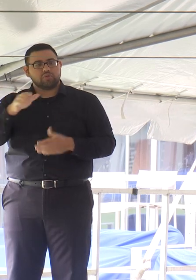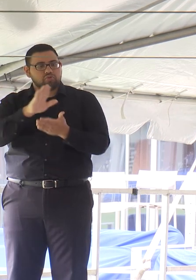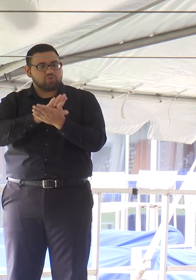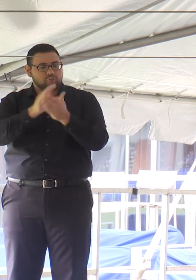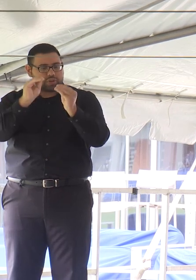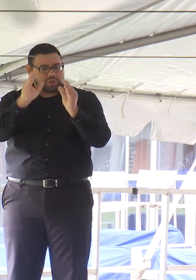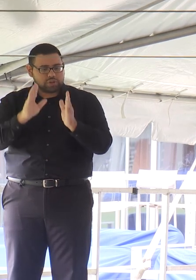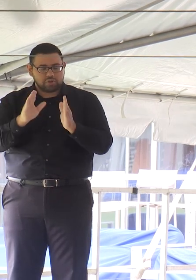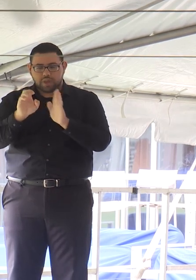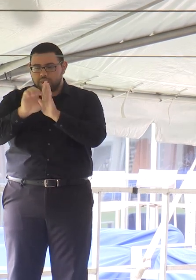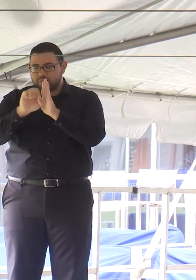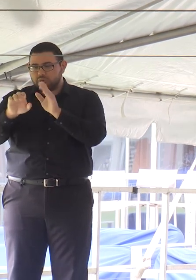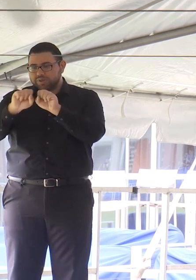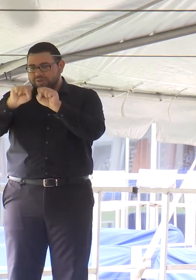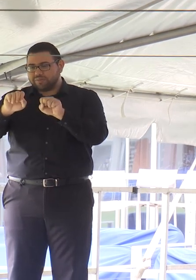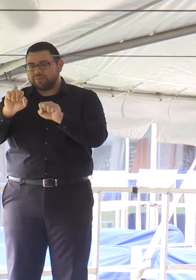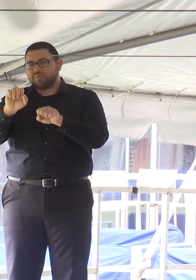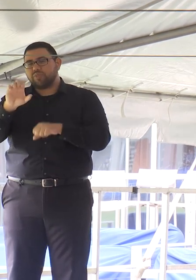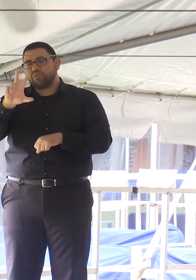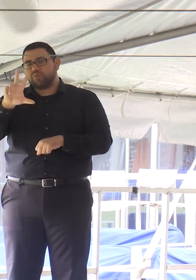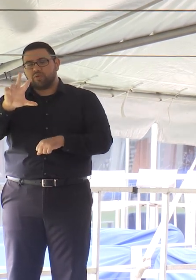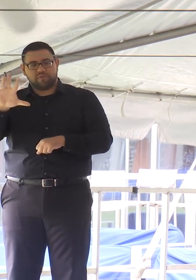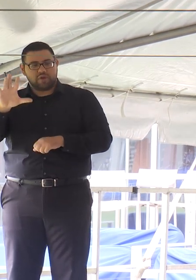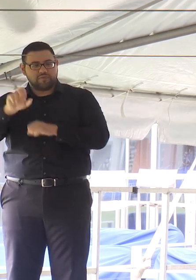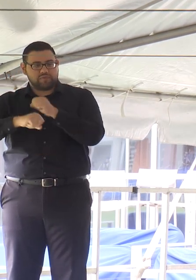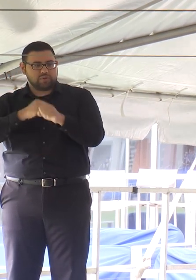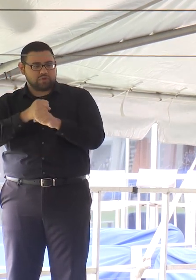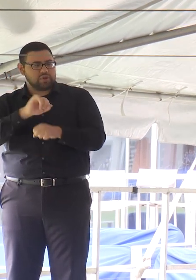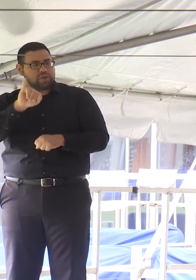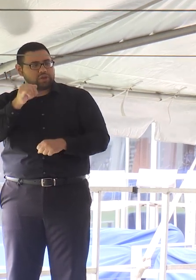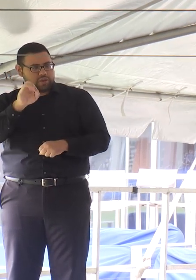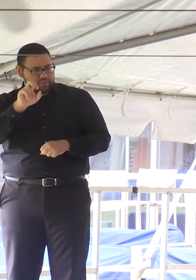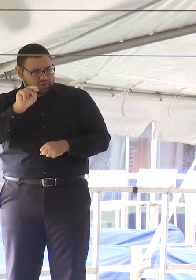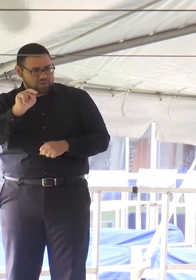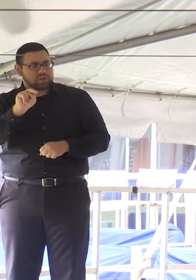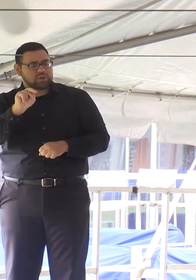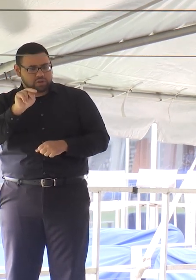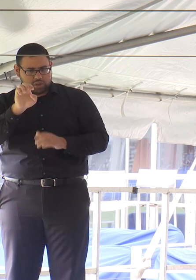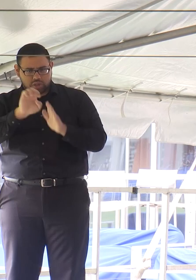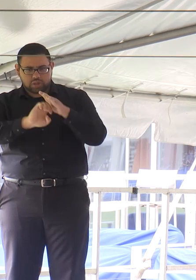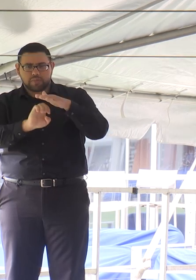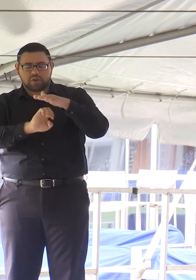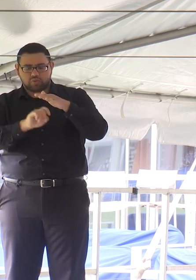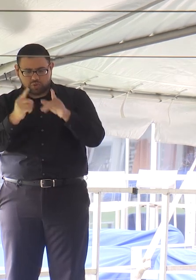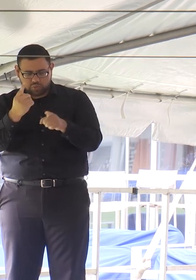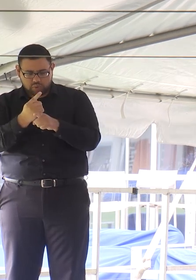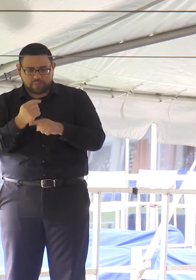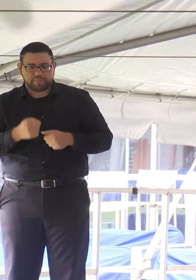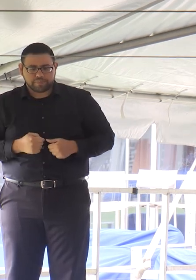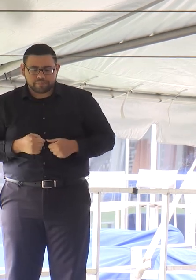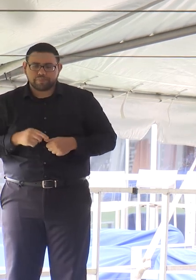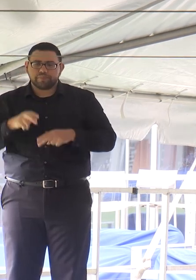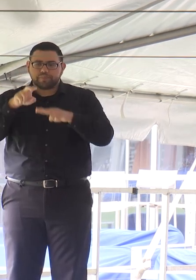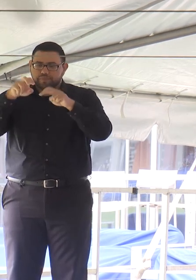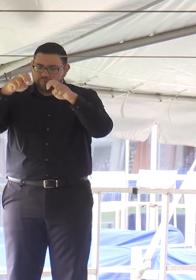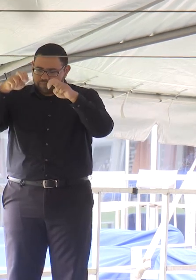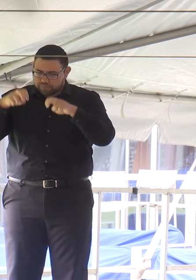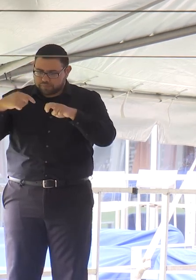in the Edinburgh system for 35 years. Jefferson, right? Jefferson Elementary. And they sat me